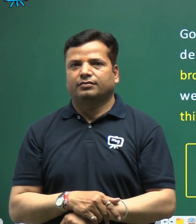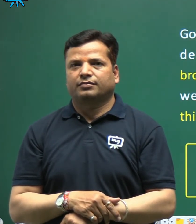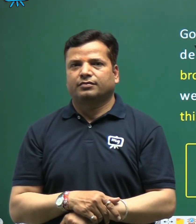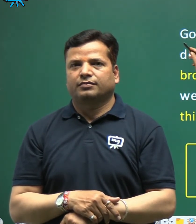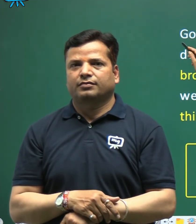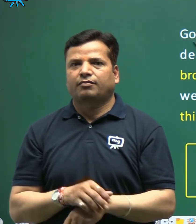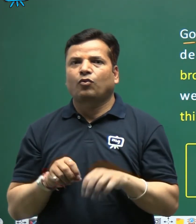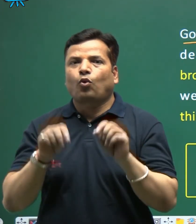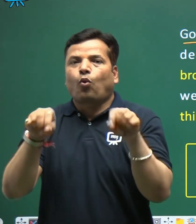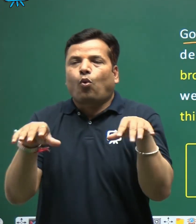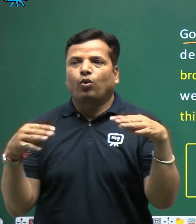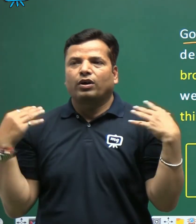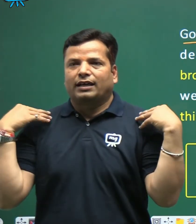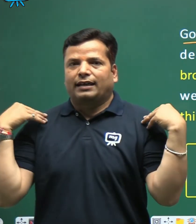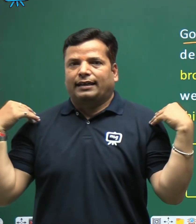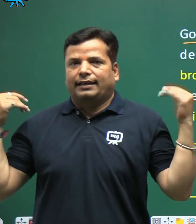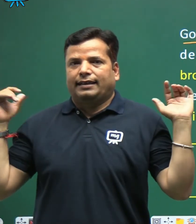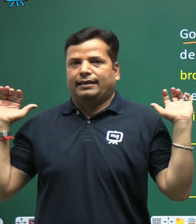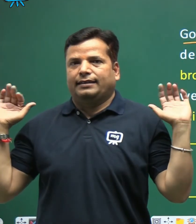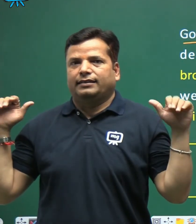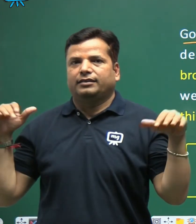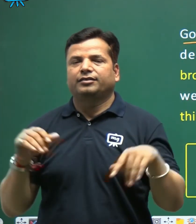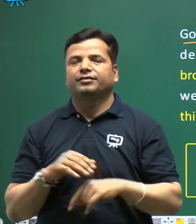God's angels